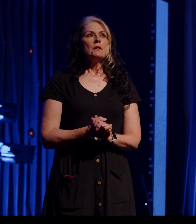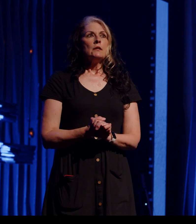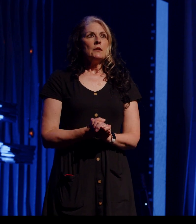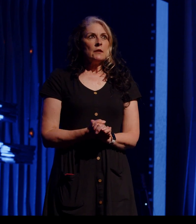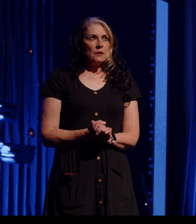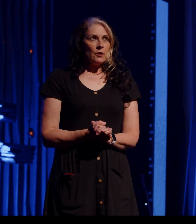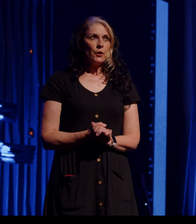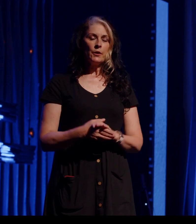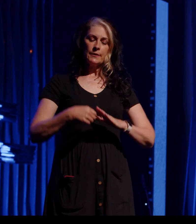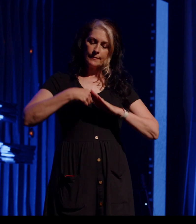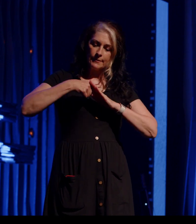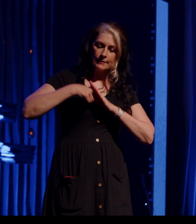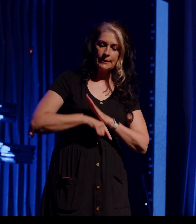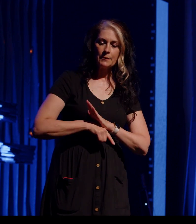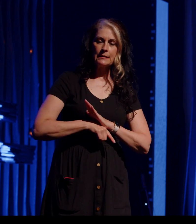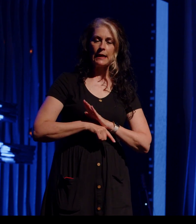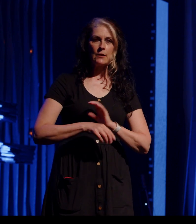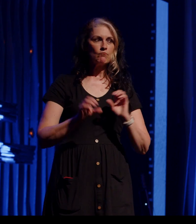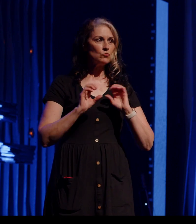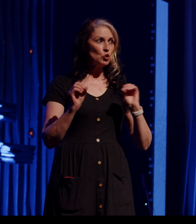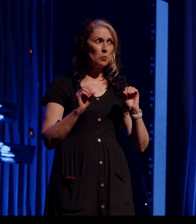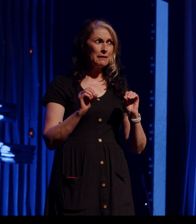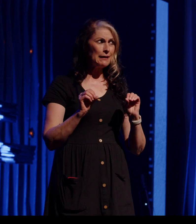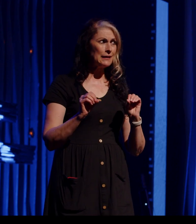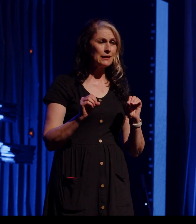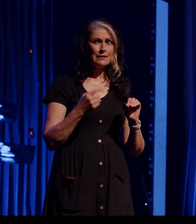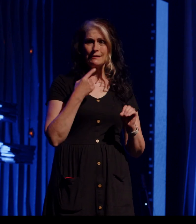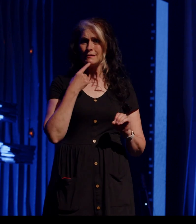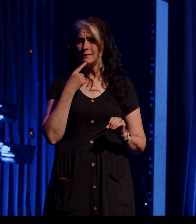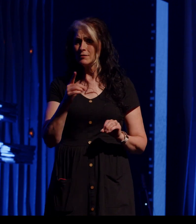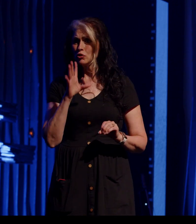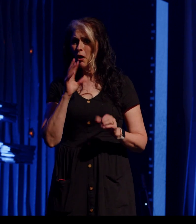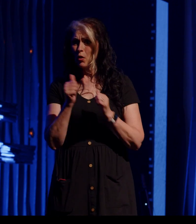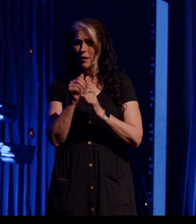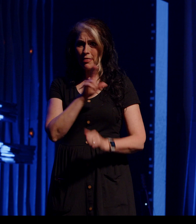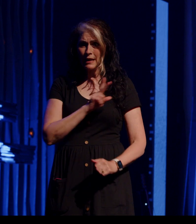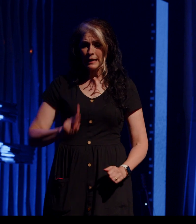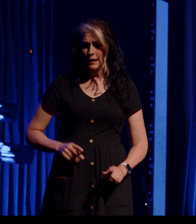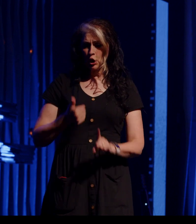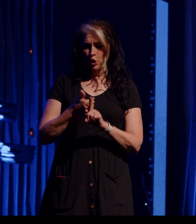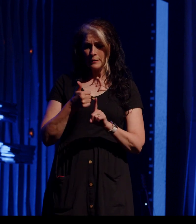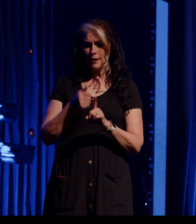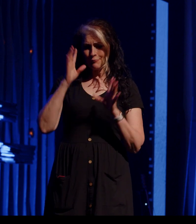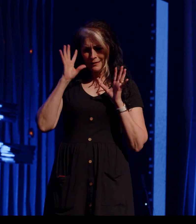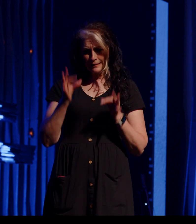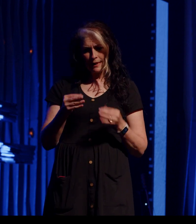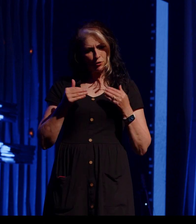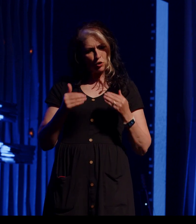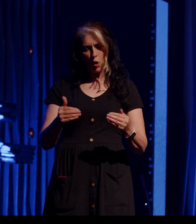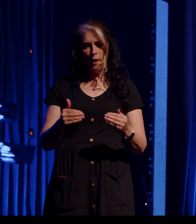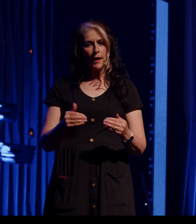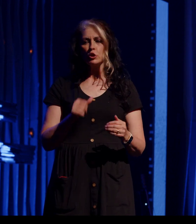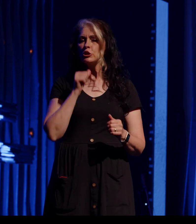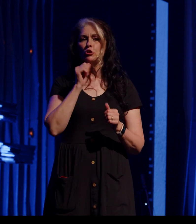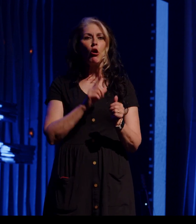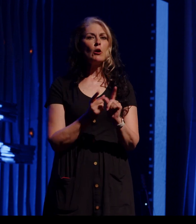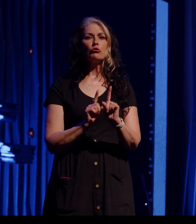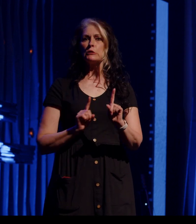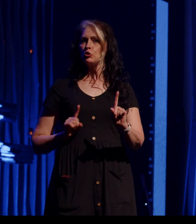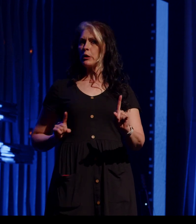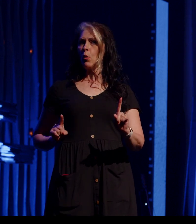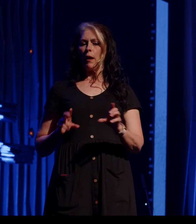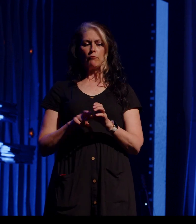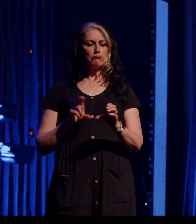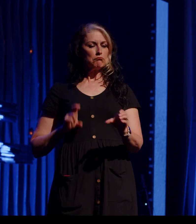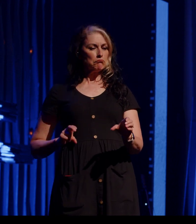voice, when no one else had a voice to the king, she did. She didn't shrink away. She